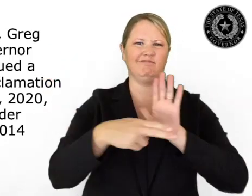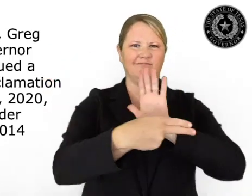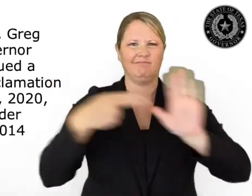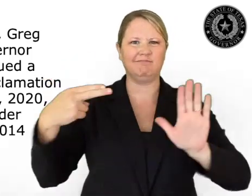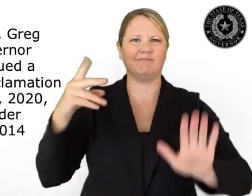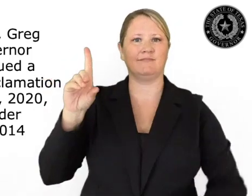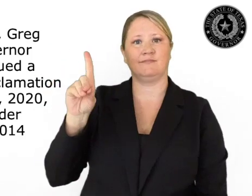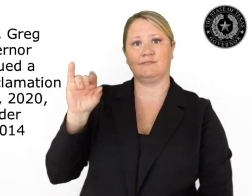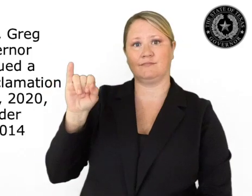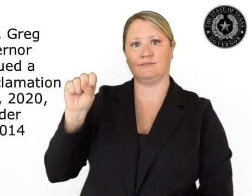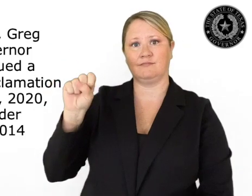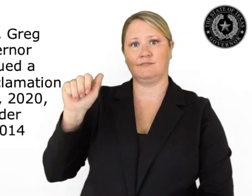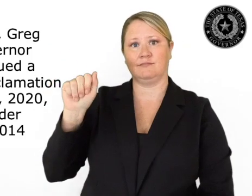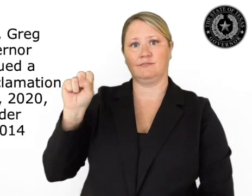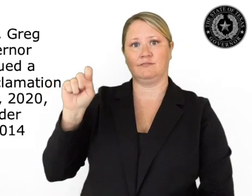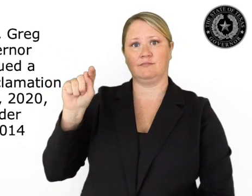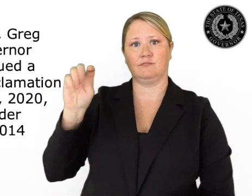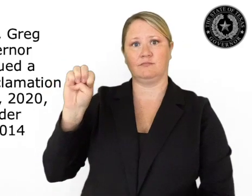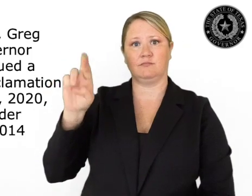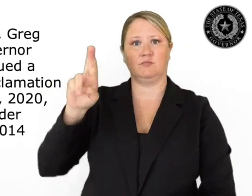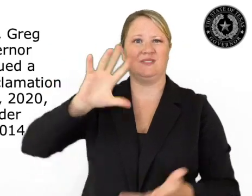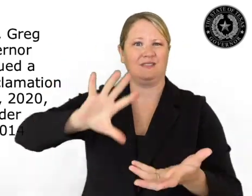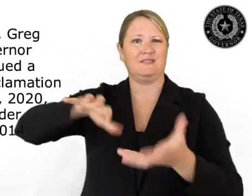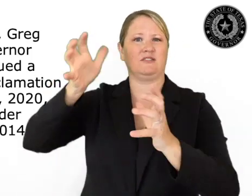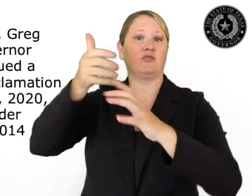2020, certifying under Section